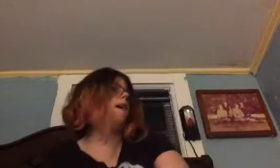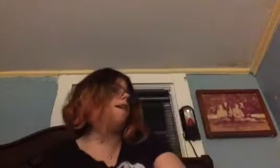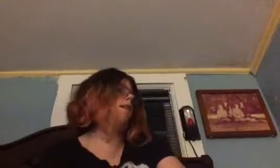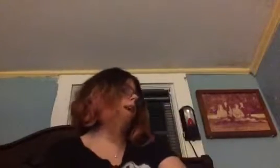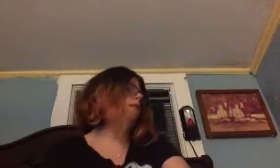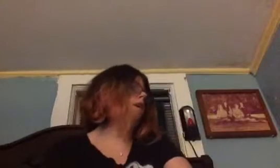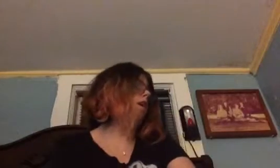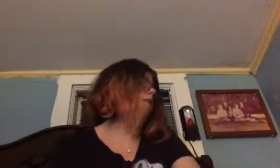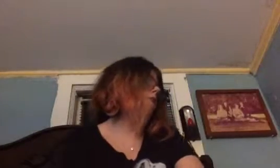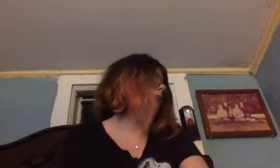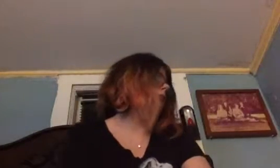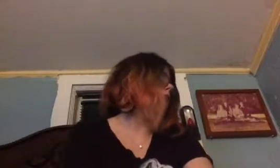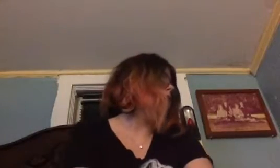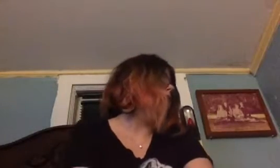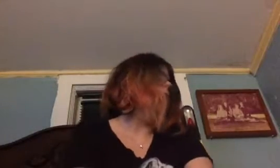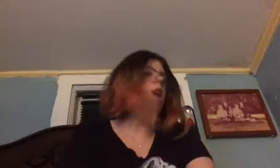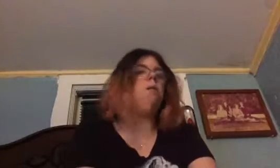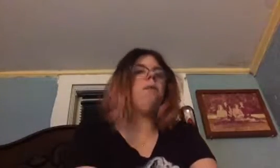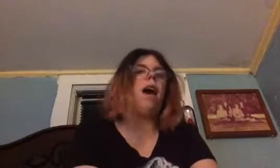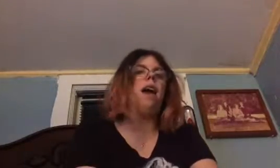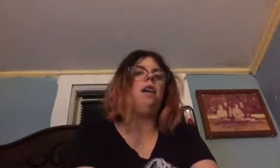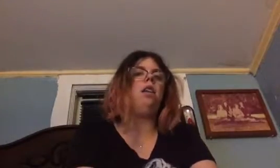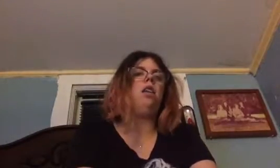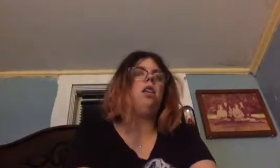And yeah, that's all I can say. I hope that